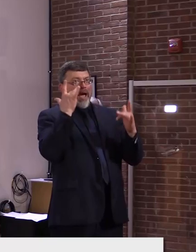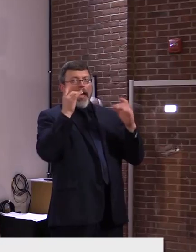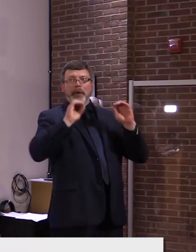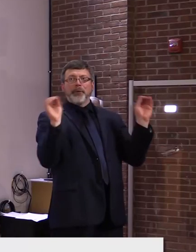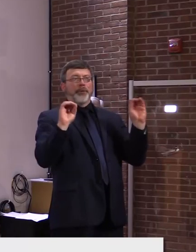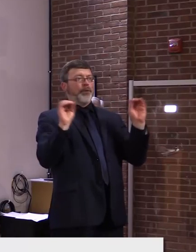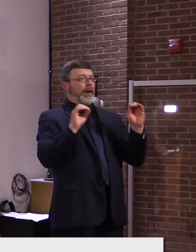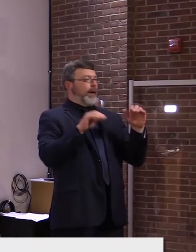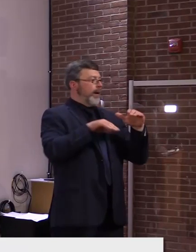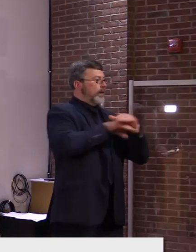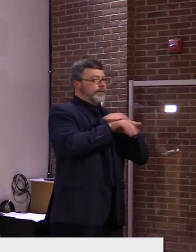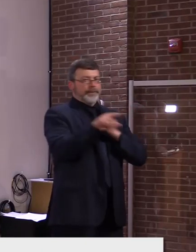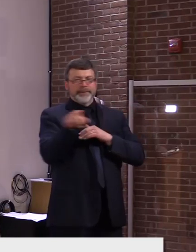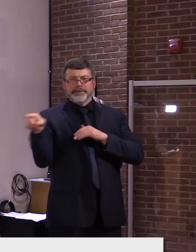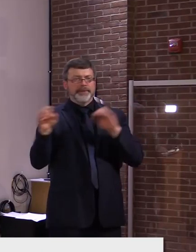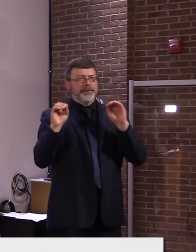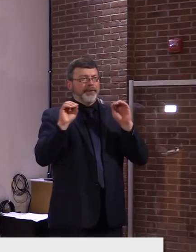and give your suggestion.